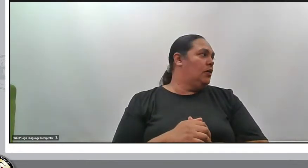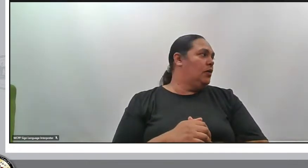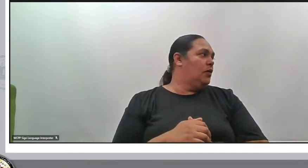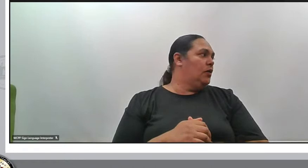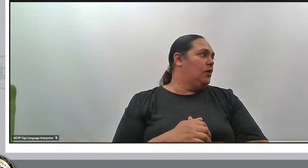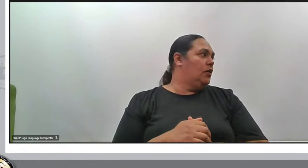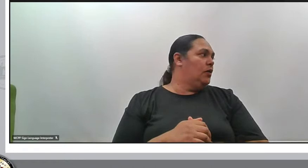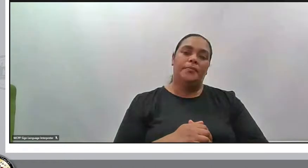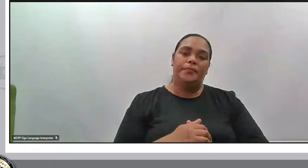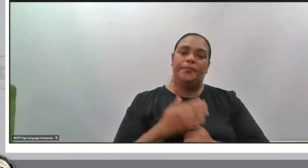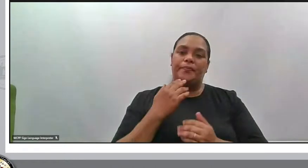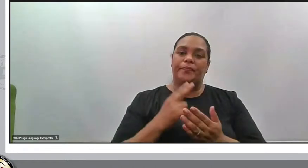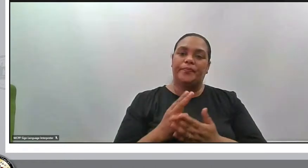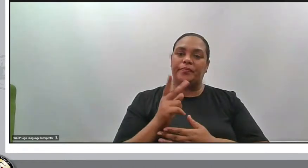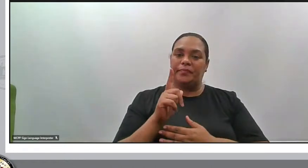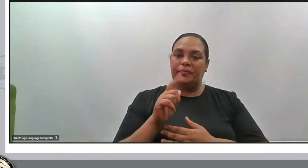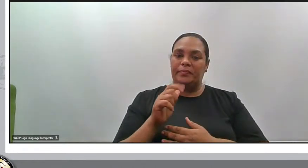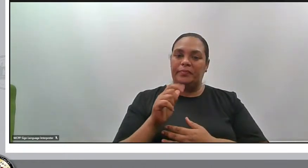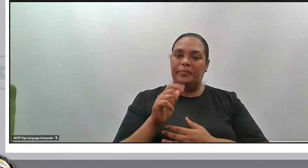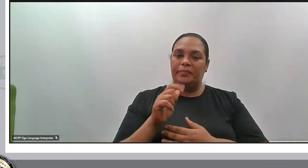Thank you. Honourable Lekker.